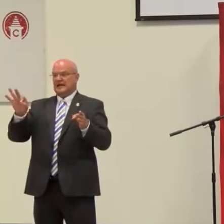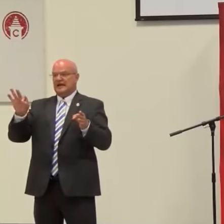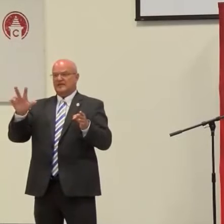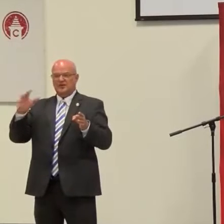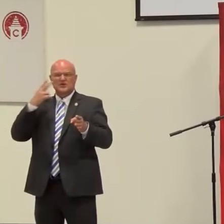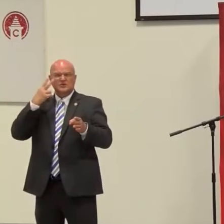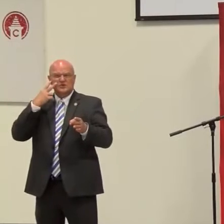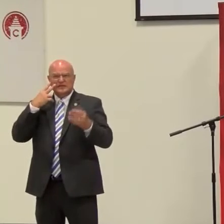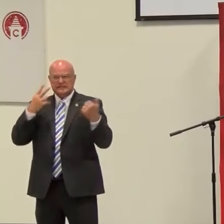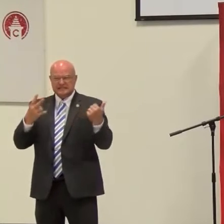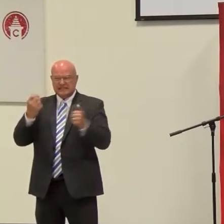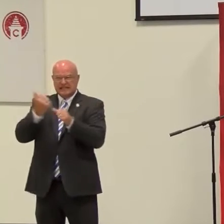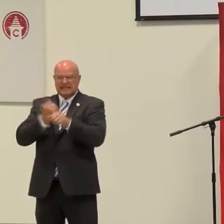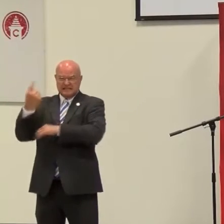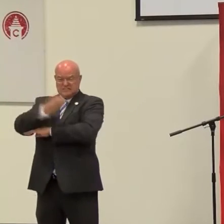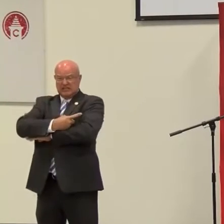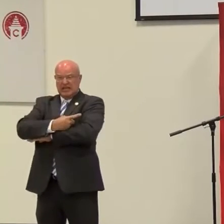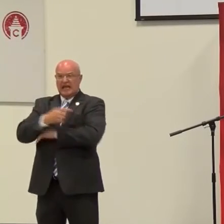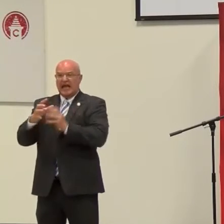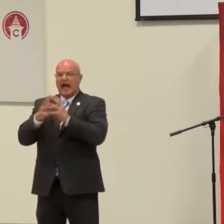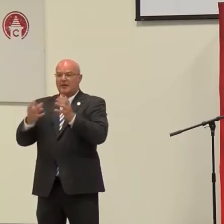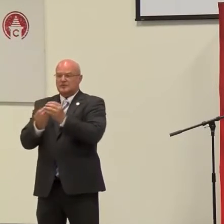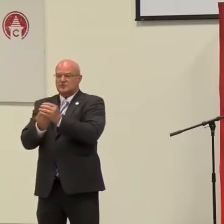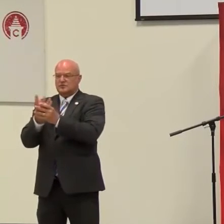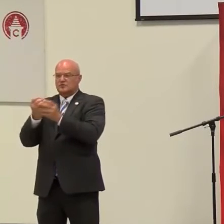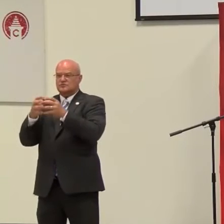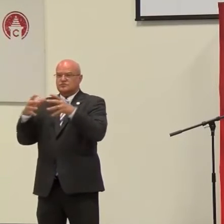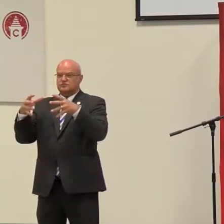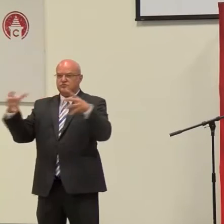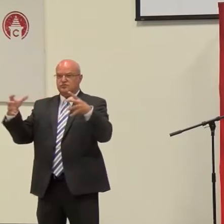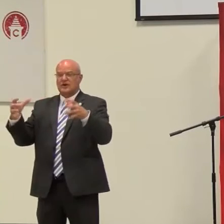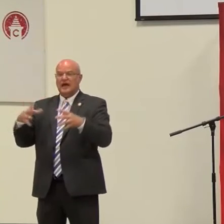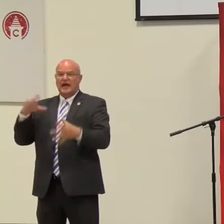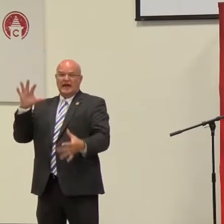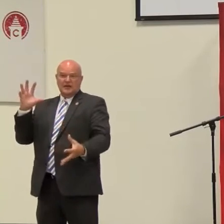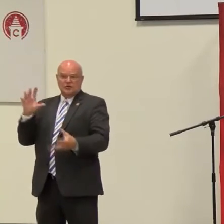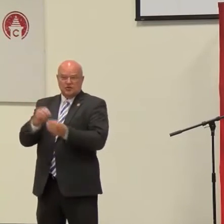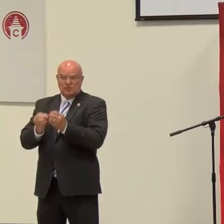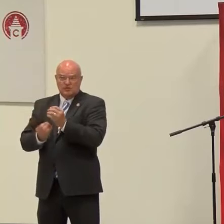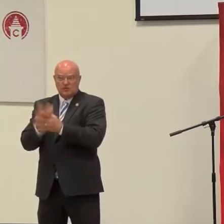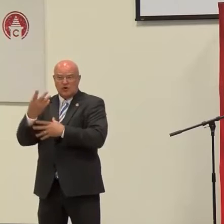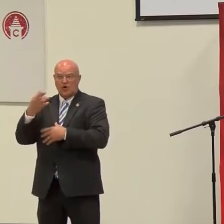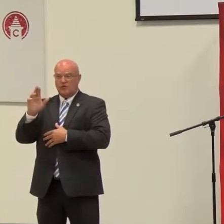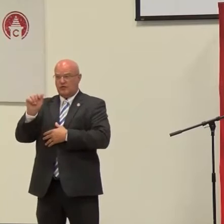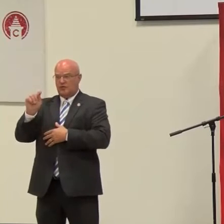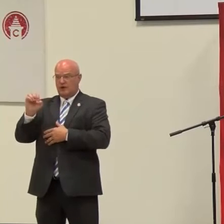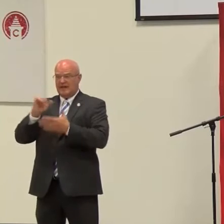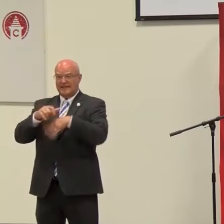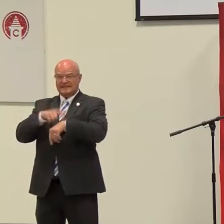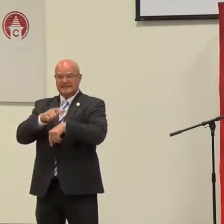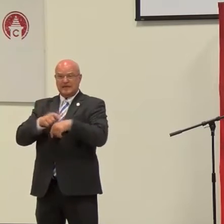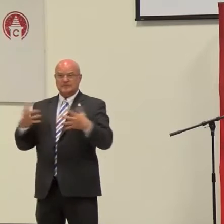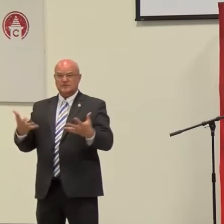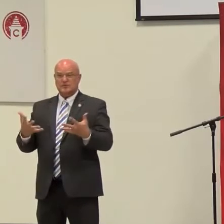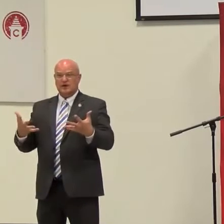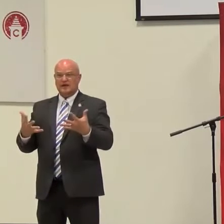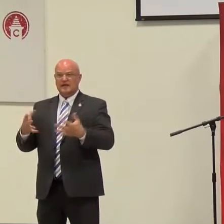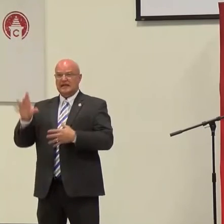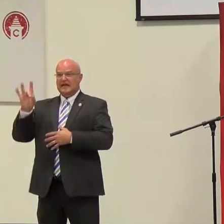2.93. You can see each day how much we grew, and the cumulative growth rate during that period of time was